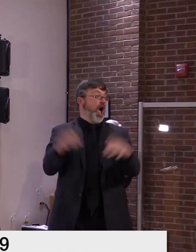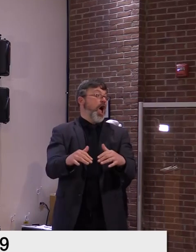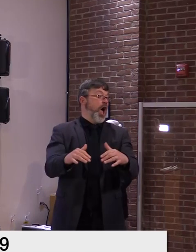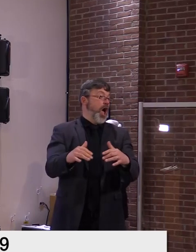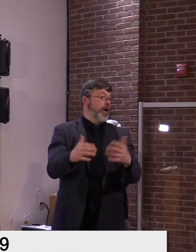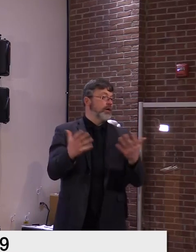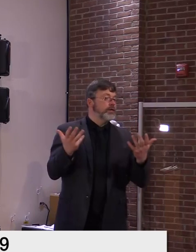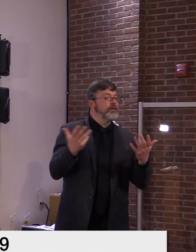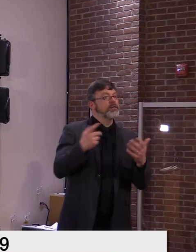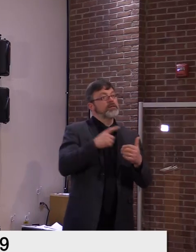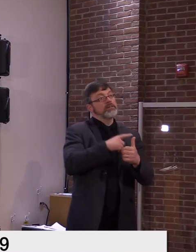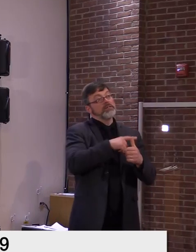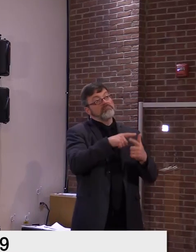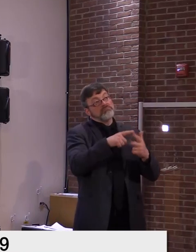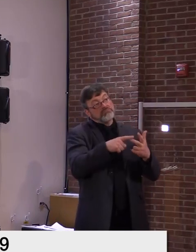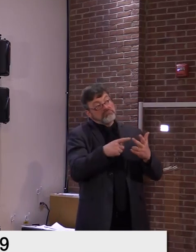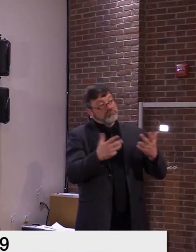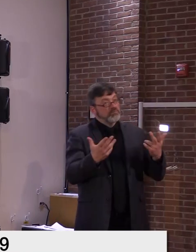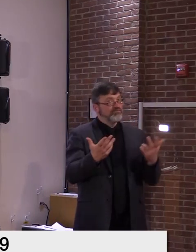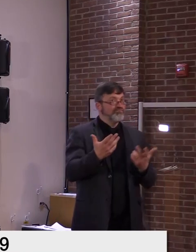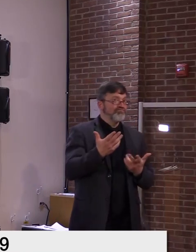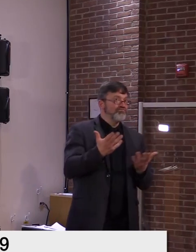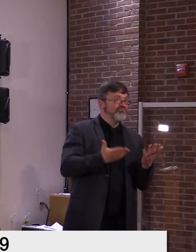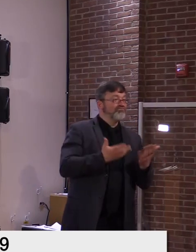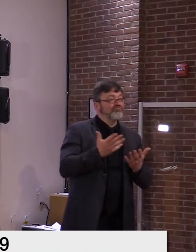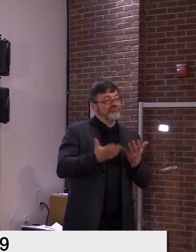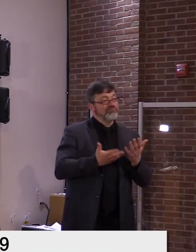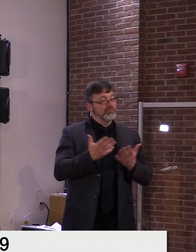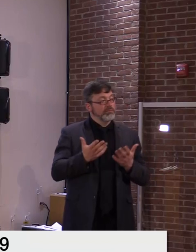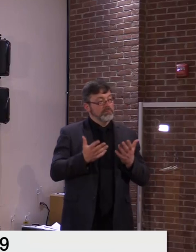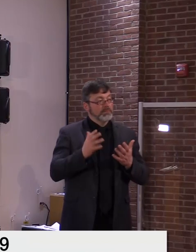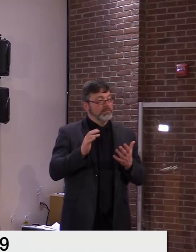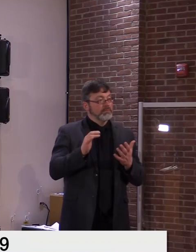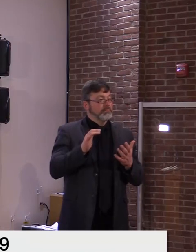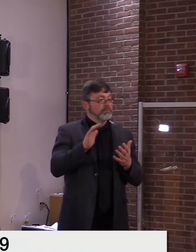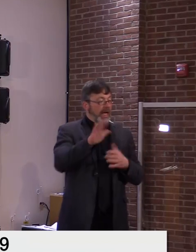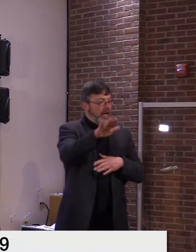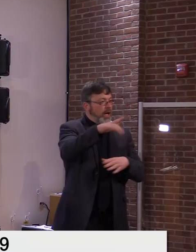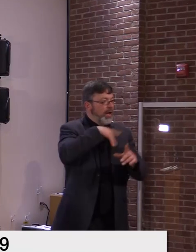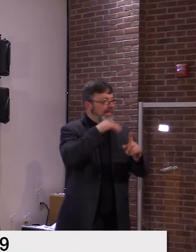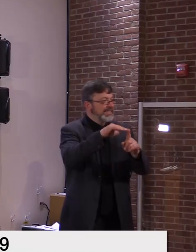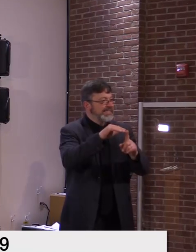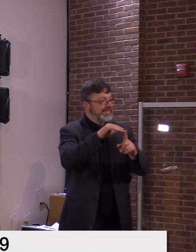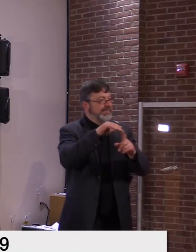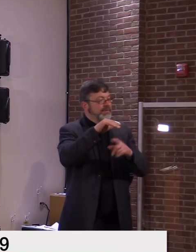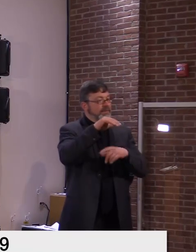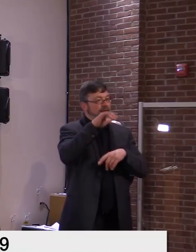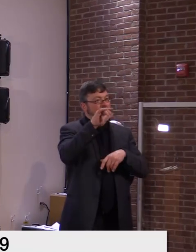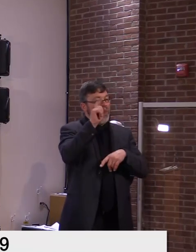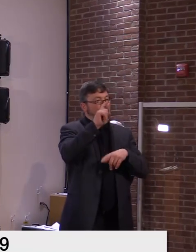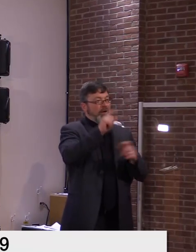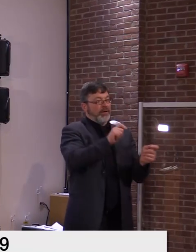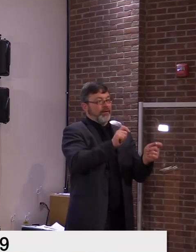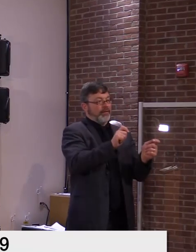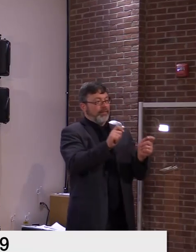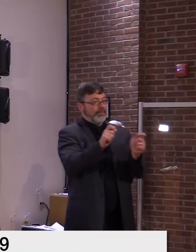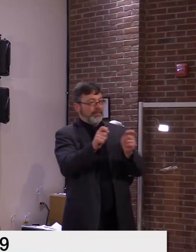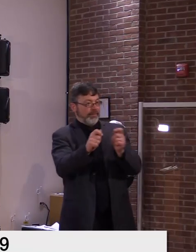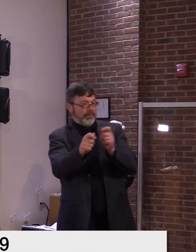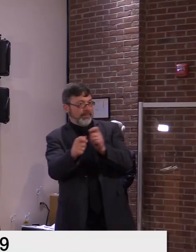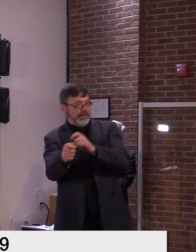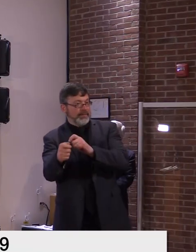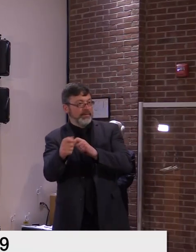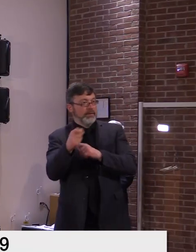We have the issue of this is a sort of transition period where not everyone is getting vaccinated as quickly as they want, but some